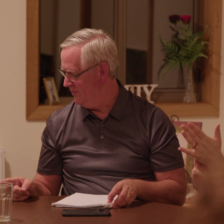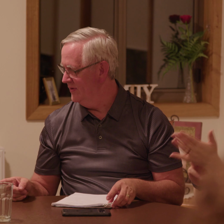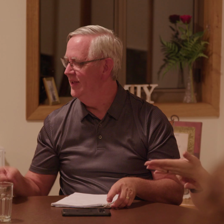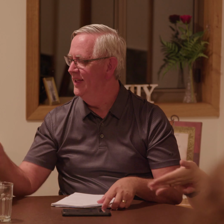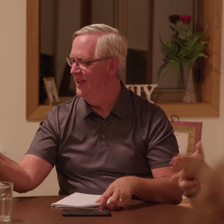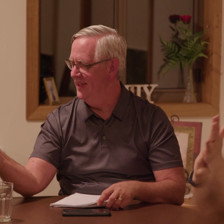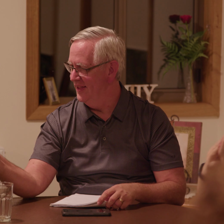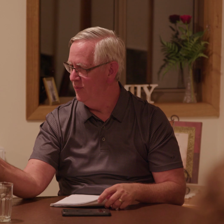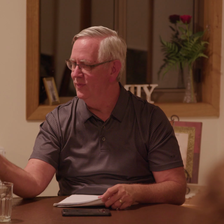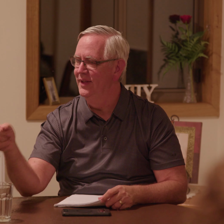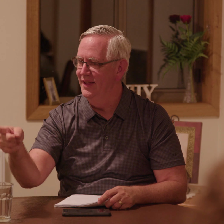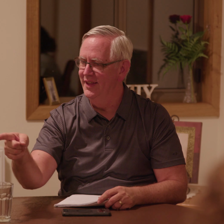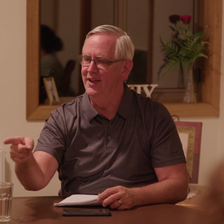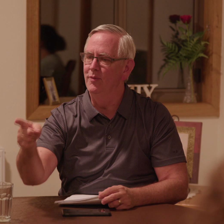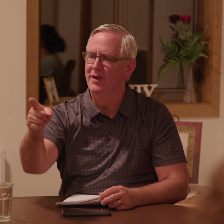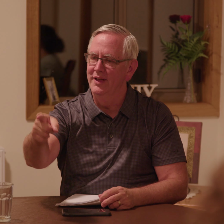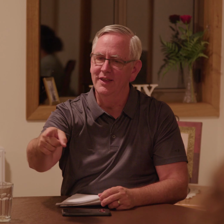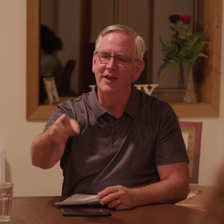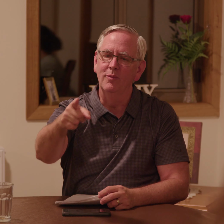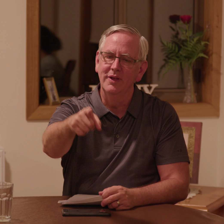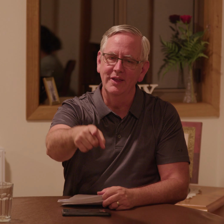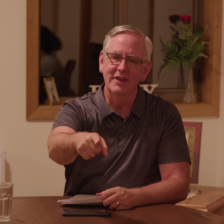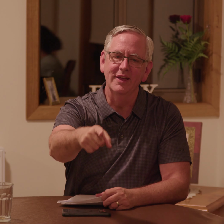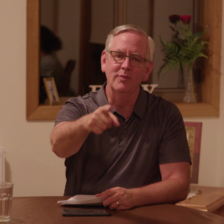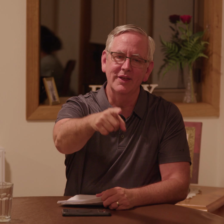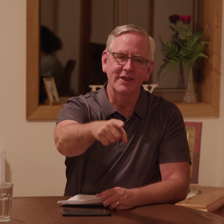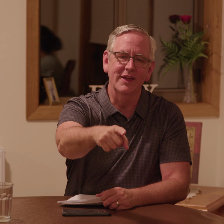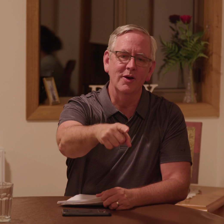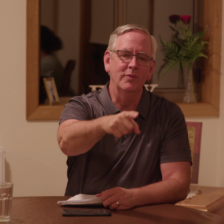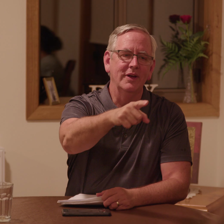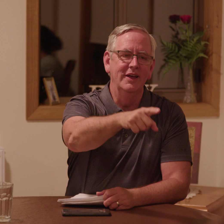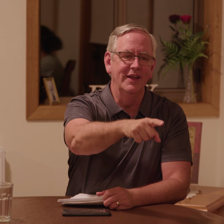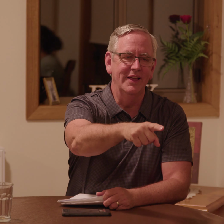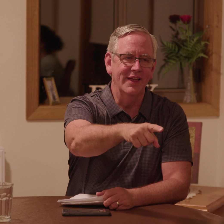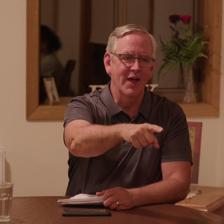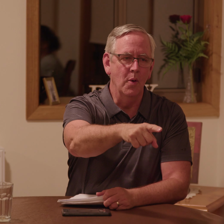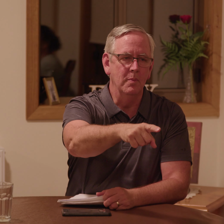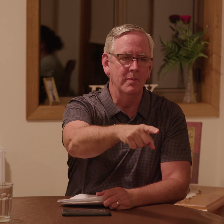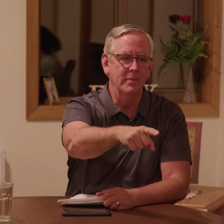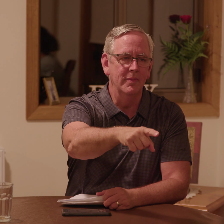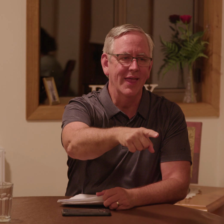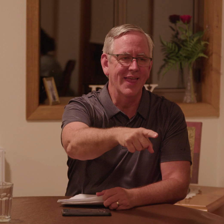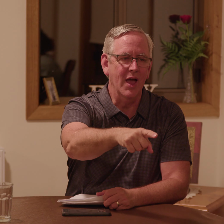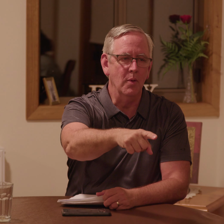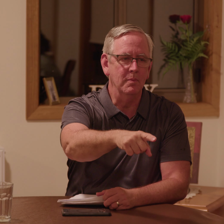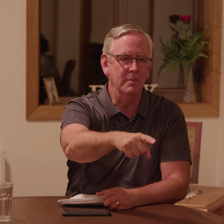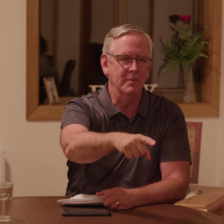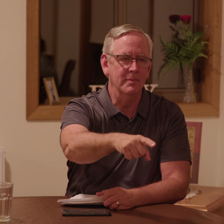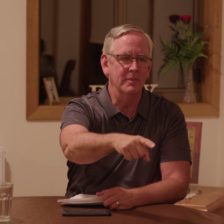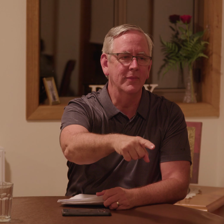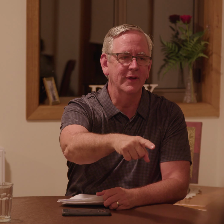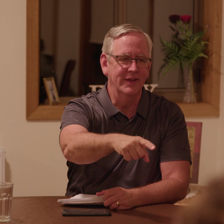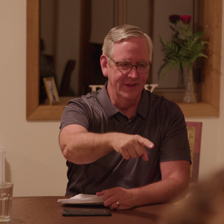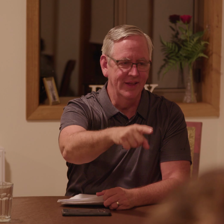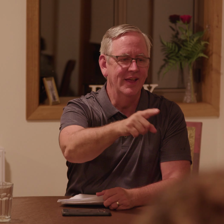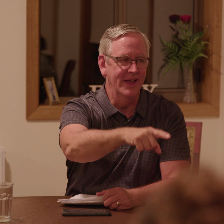has just got one Yes. line, M is a sort of three, yes. L. L, what? L. M. N, Close them.